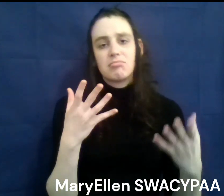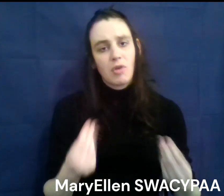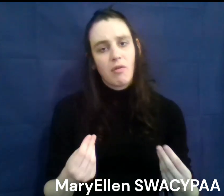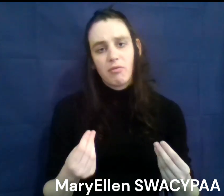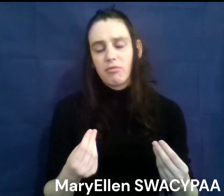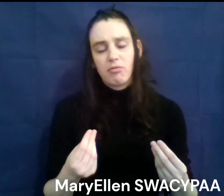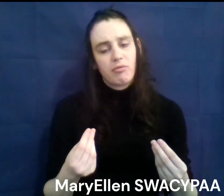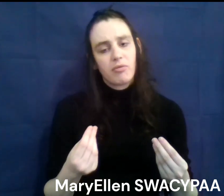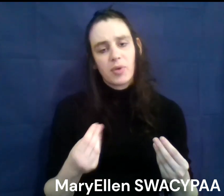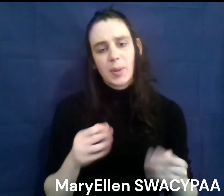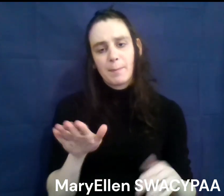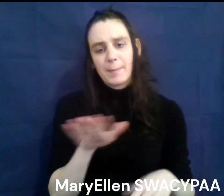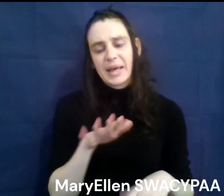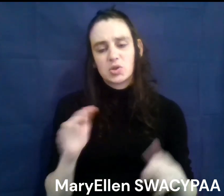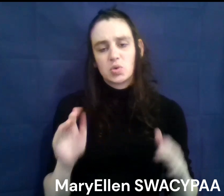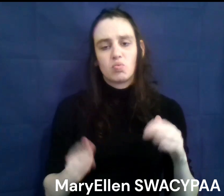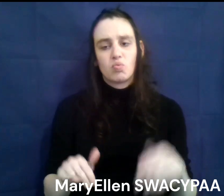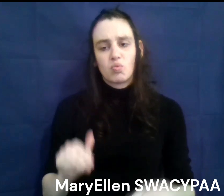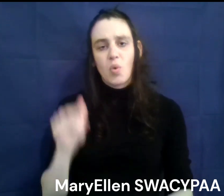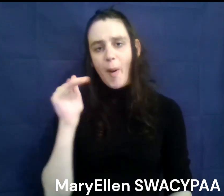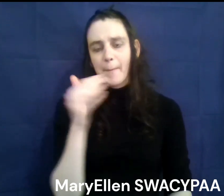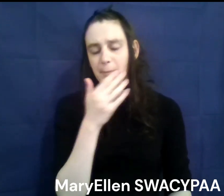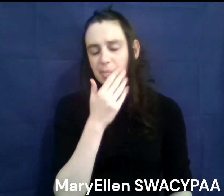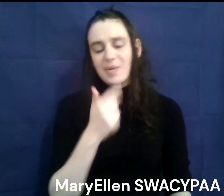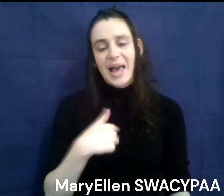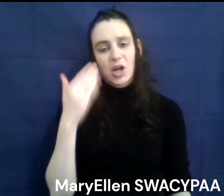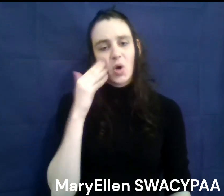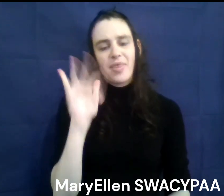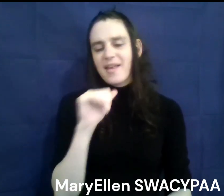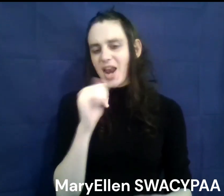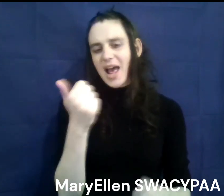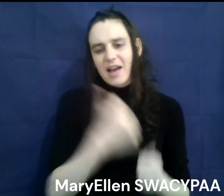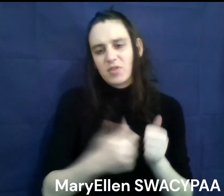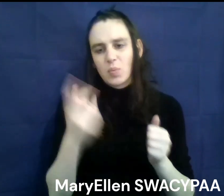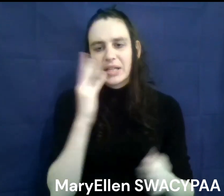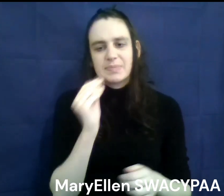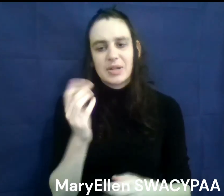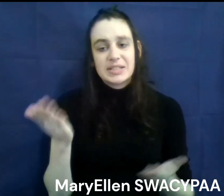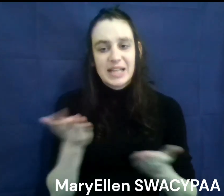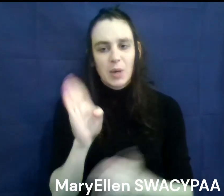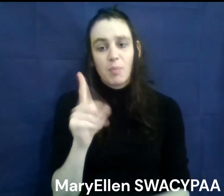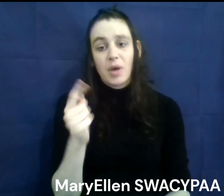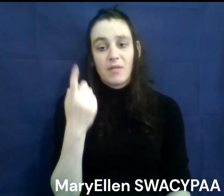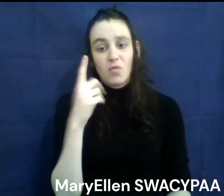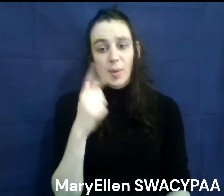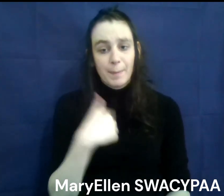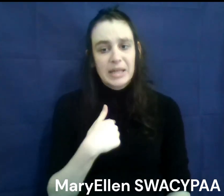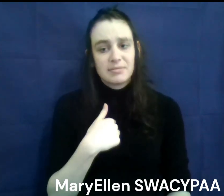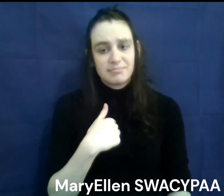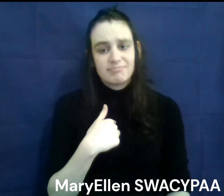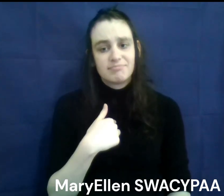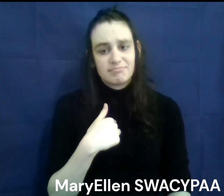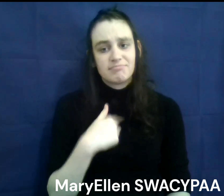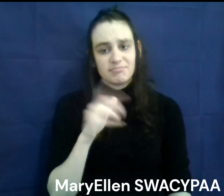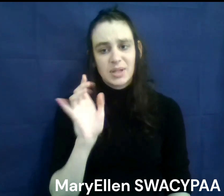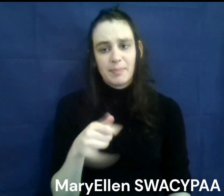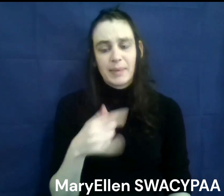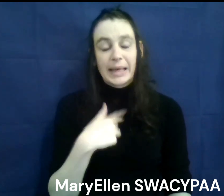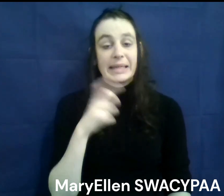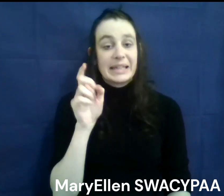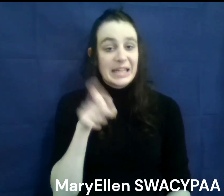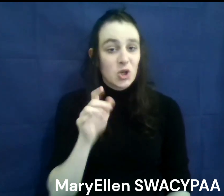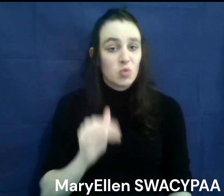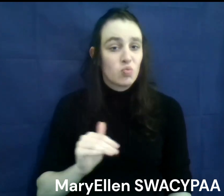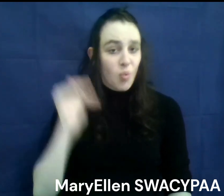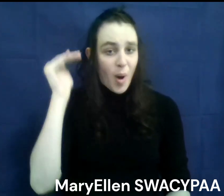in. And I know that's not everyone's experience here, but for me, it is. Like, I needed to grow up. I may